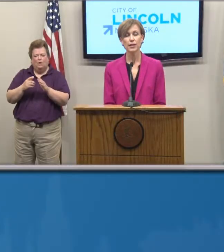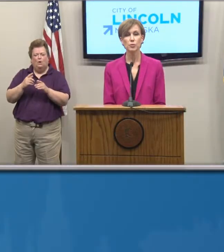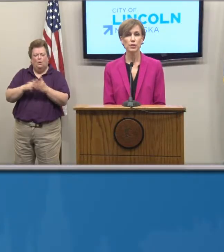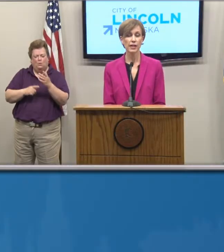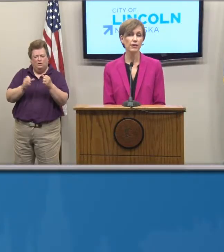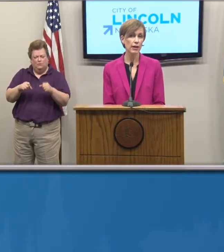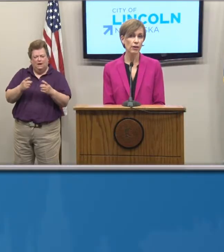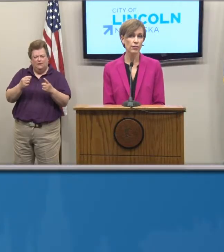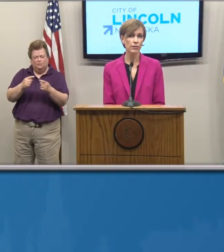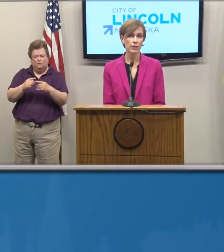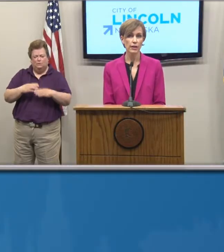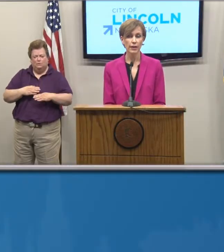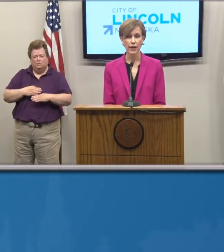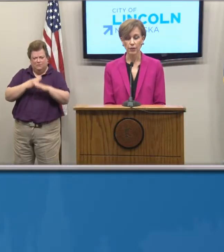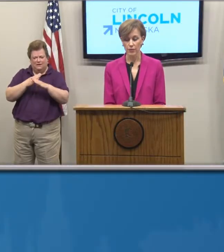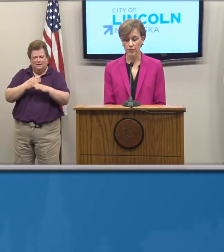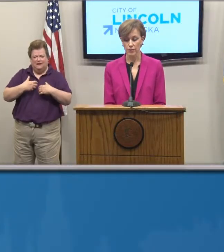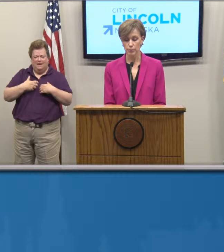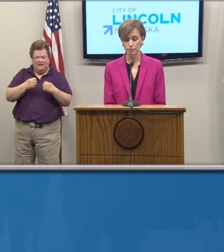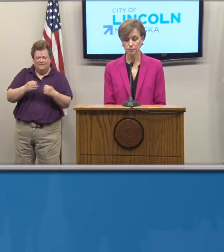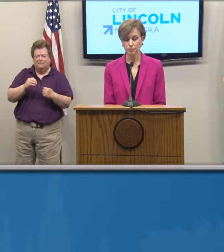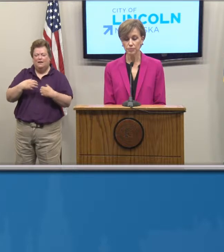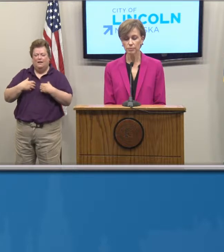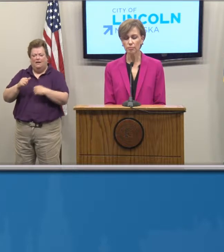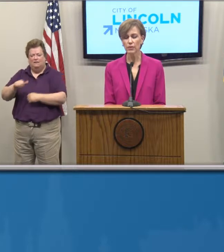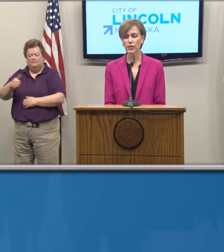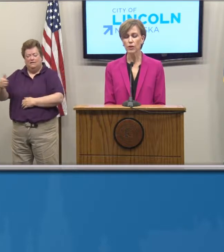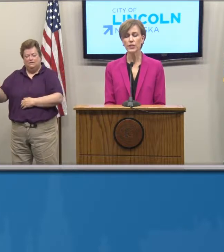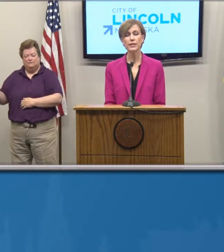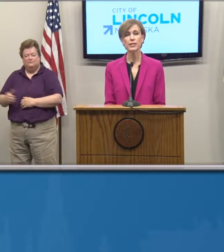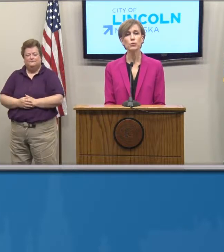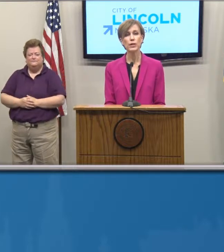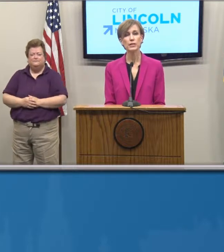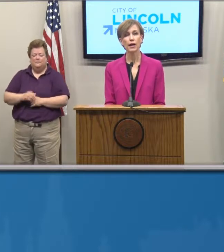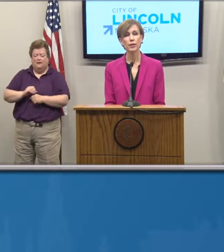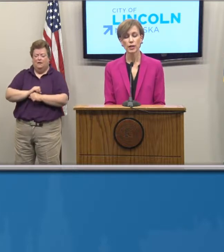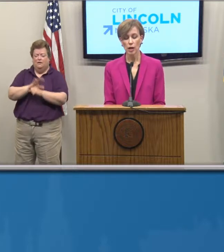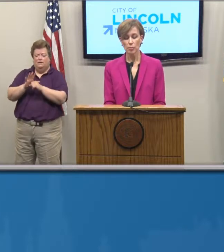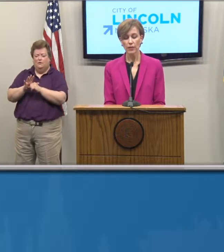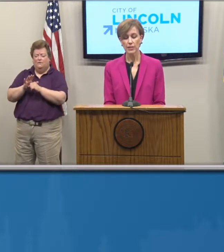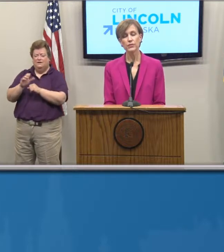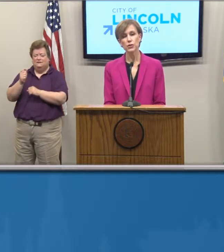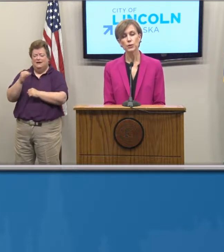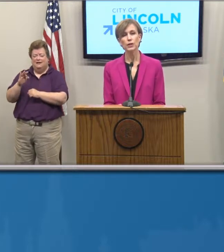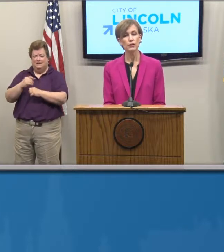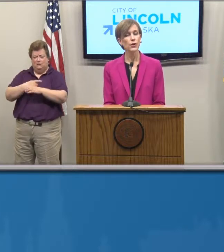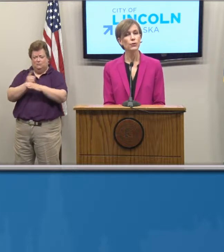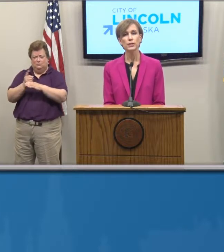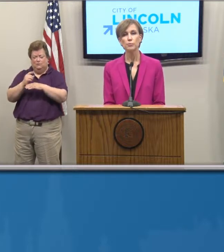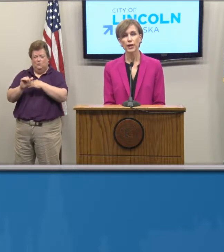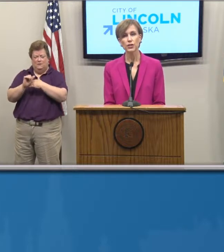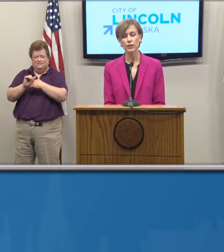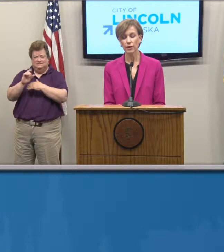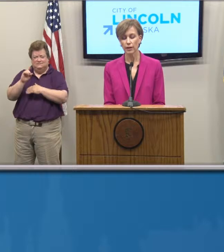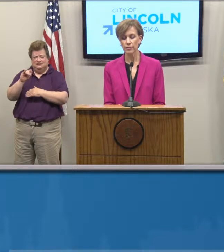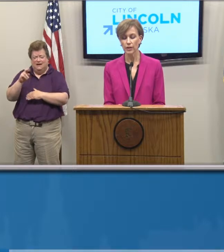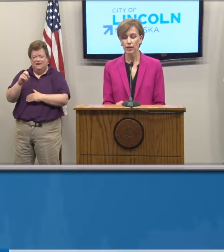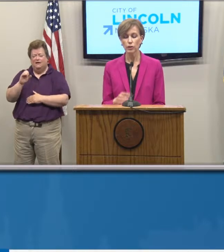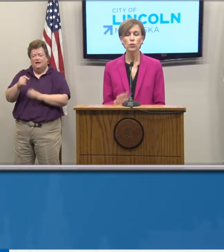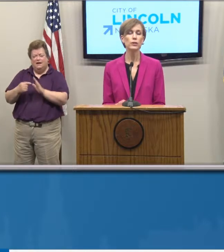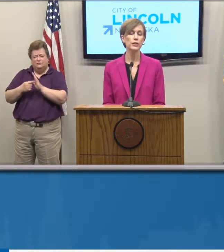take to protect their health and the health of others. The COVID-19 Risk Dial provides a visual, color-coded